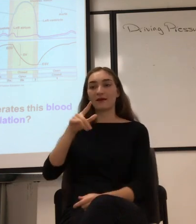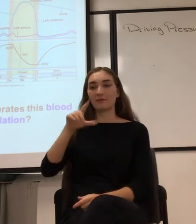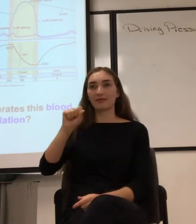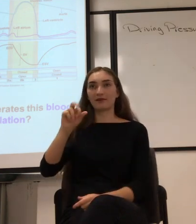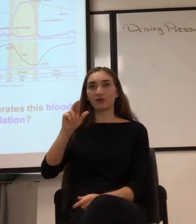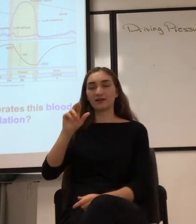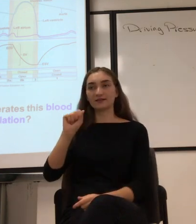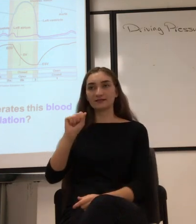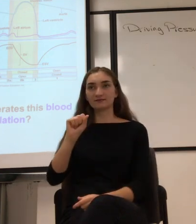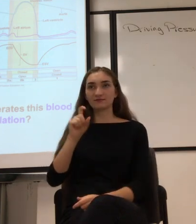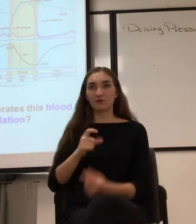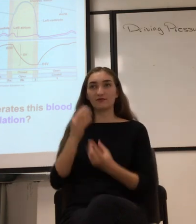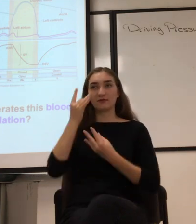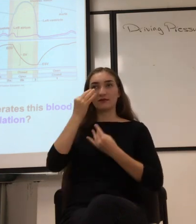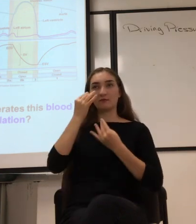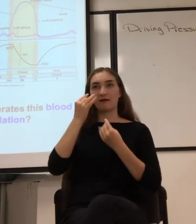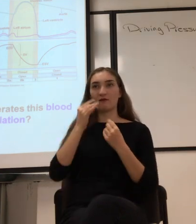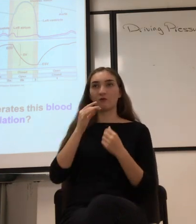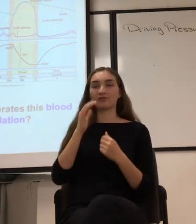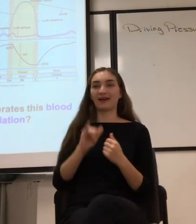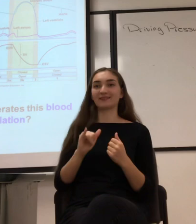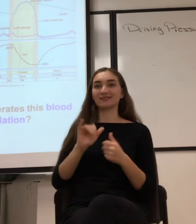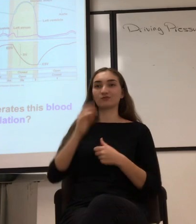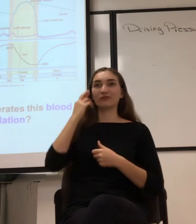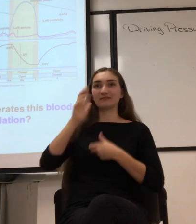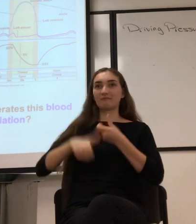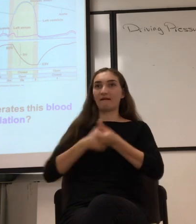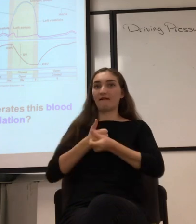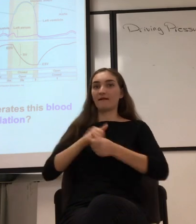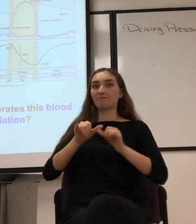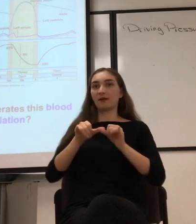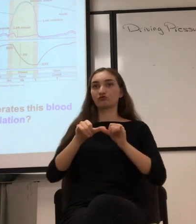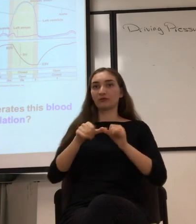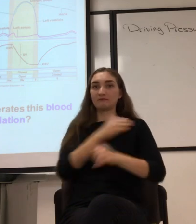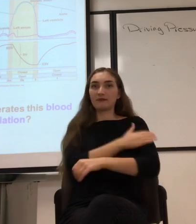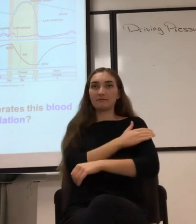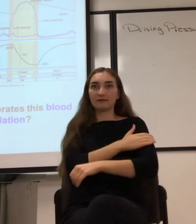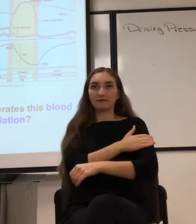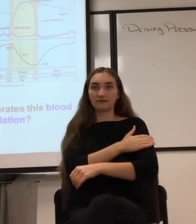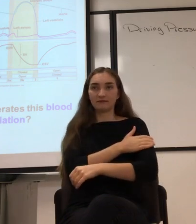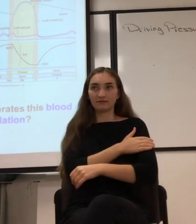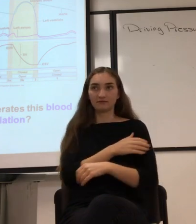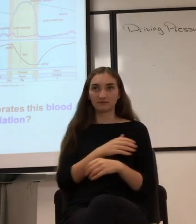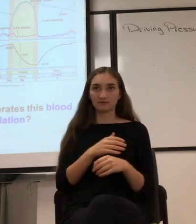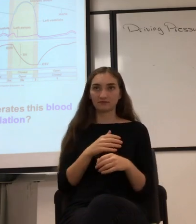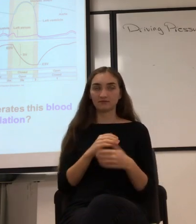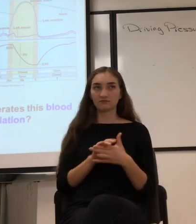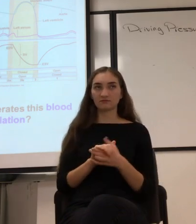already, about why you measure BP. It's all about pushing blood to the capillaries.